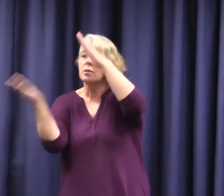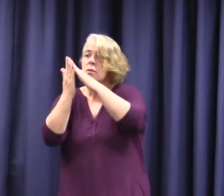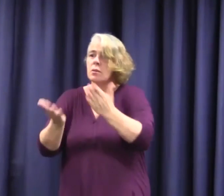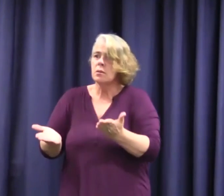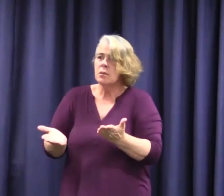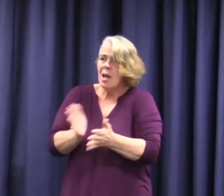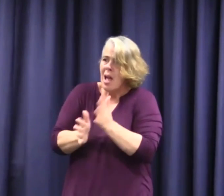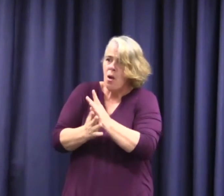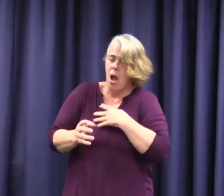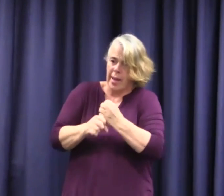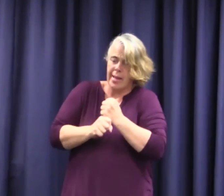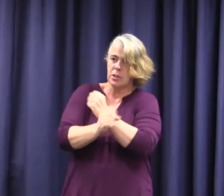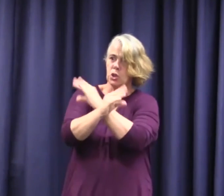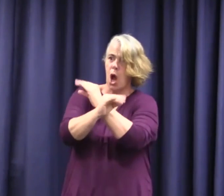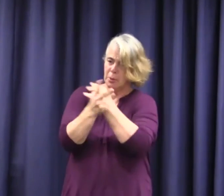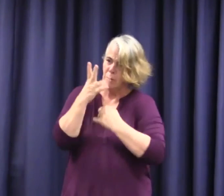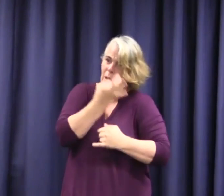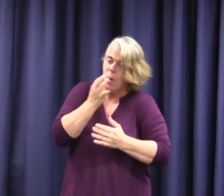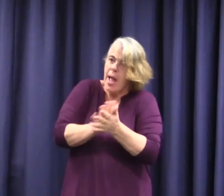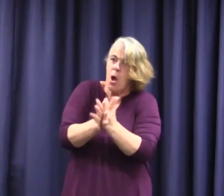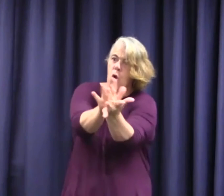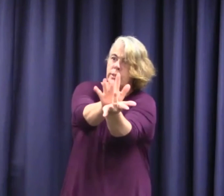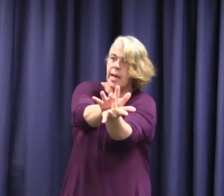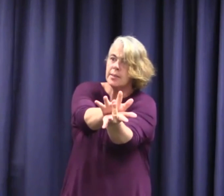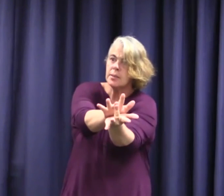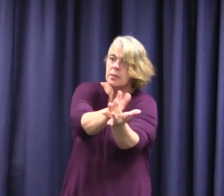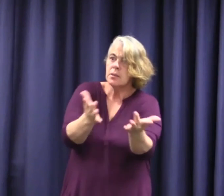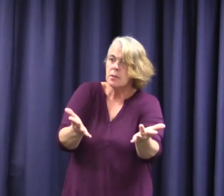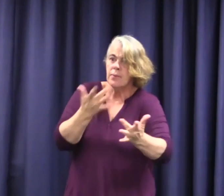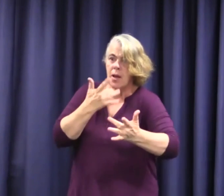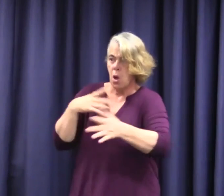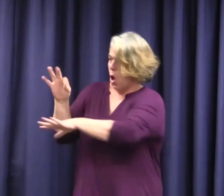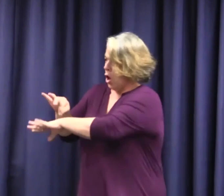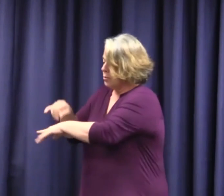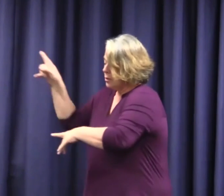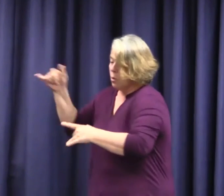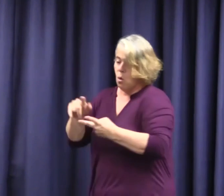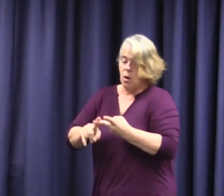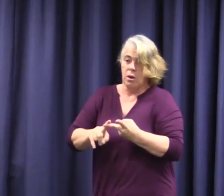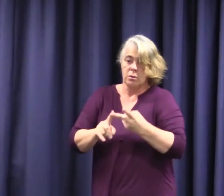interpreter, you know, during the night period, how can I actually get a VRI? How do I